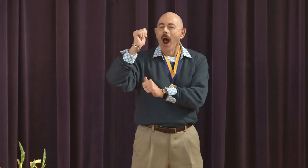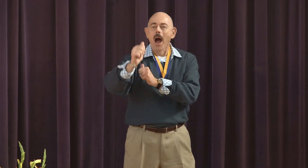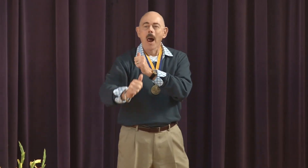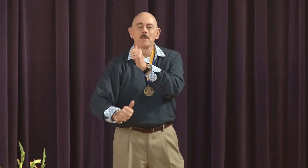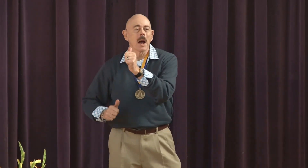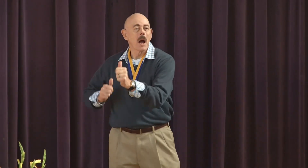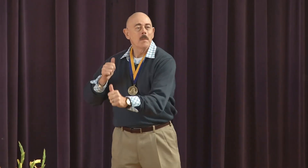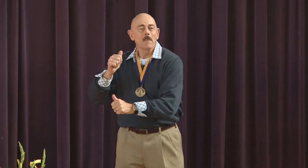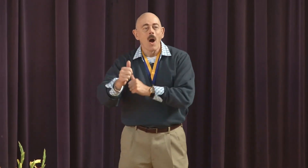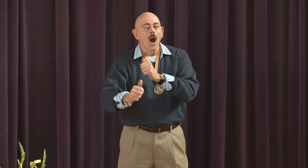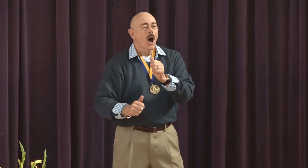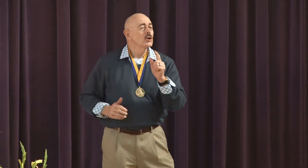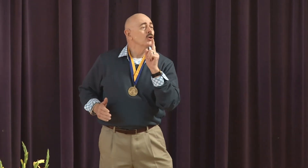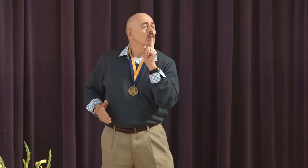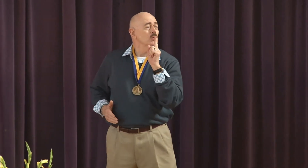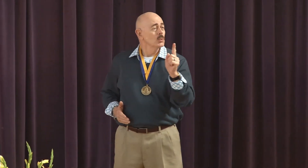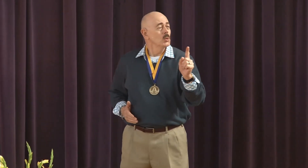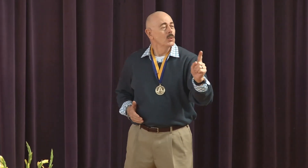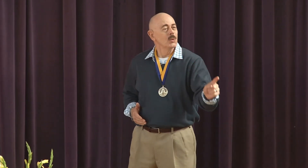your alma mater true.